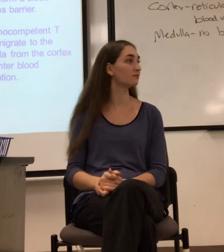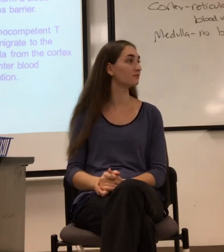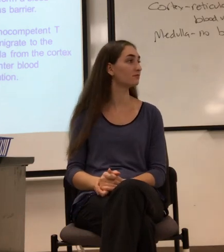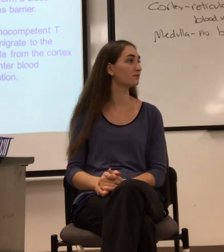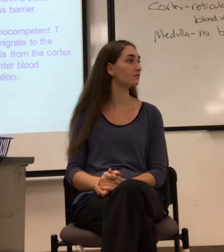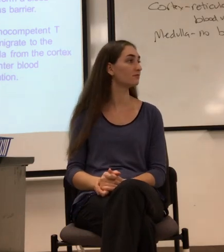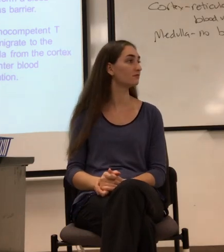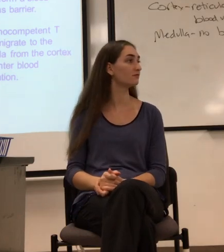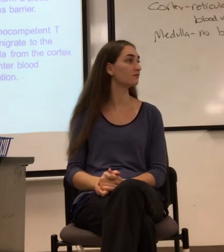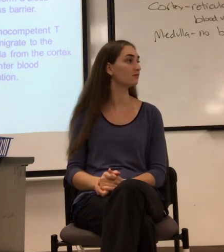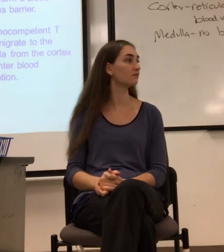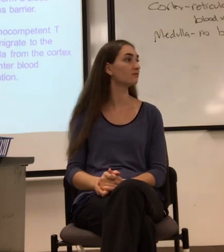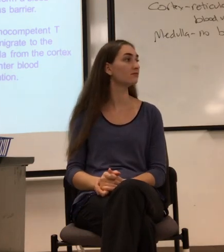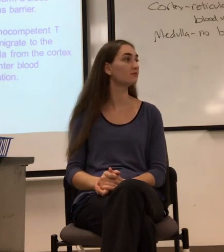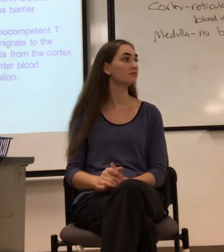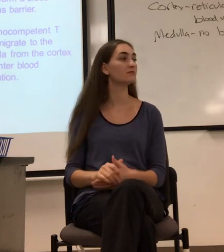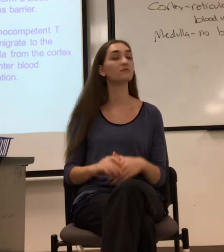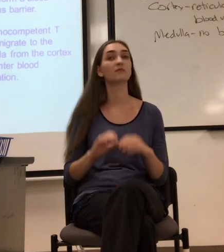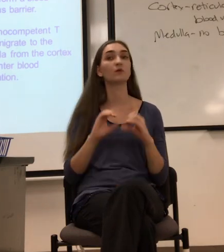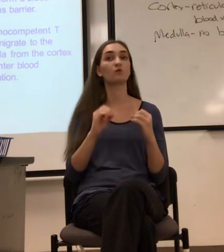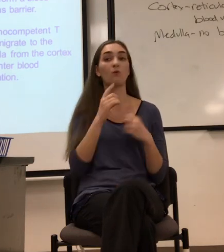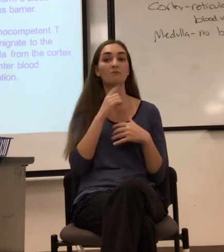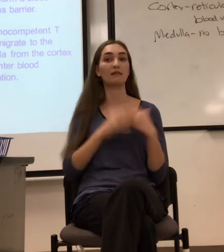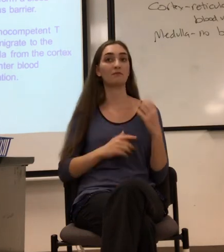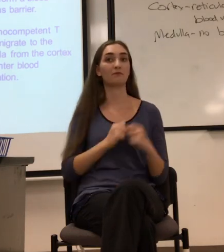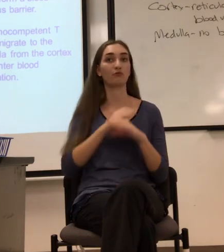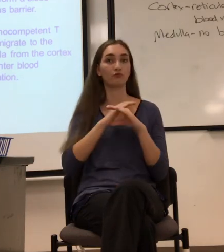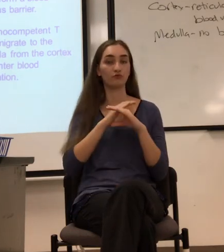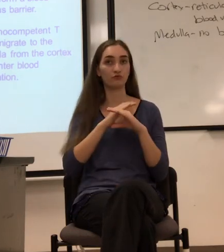Immunocompetent T cells enter the circulation here.